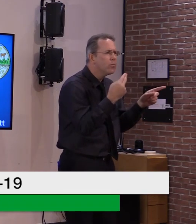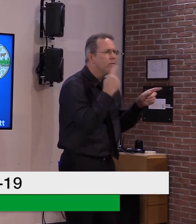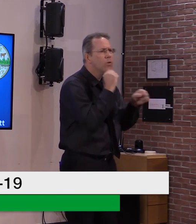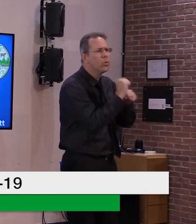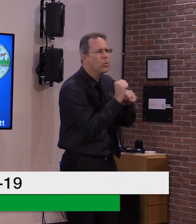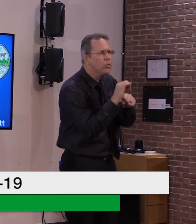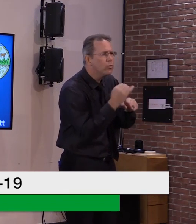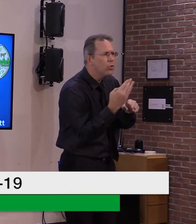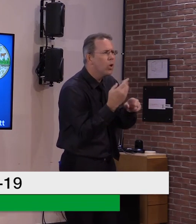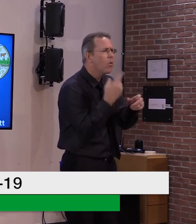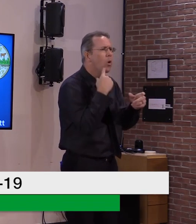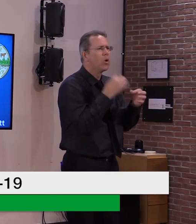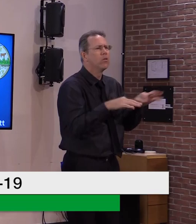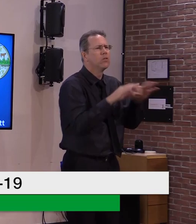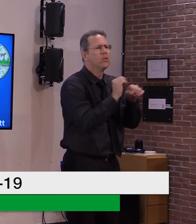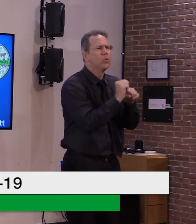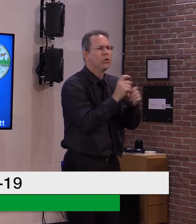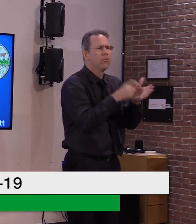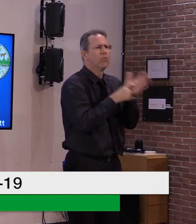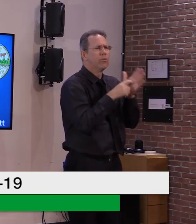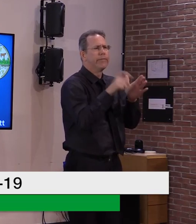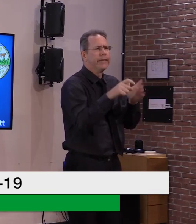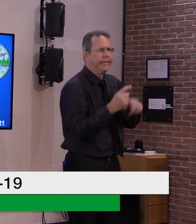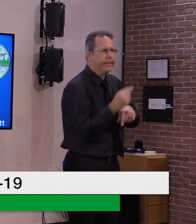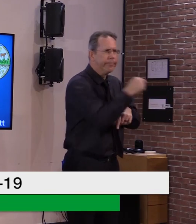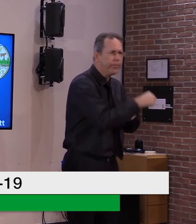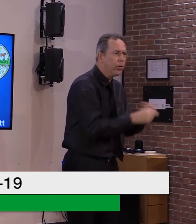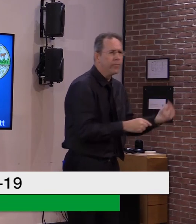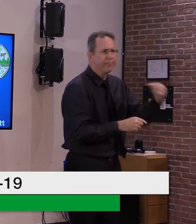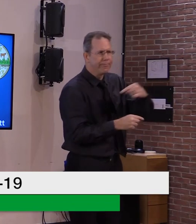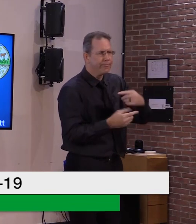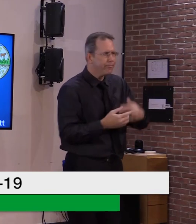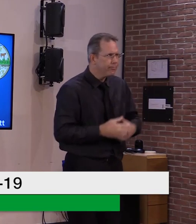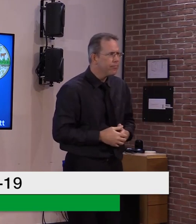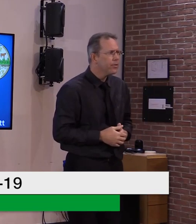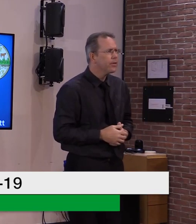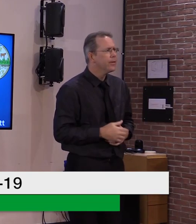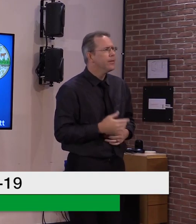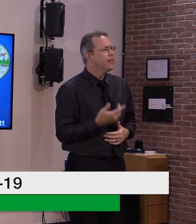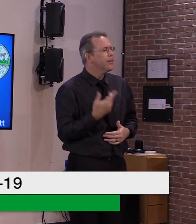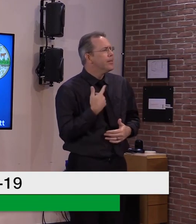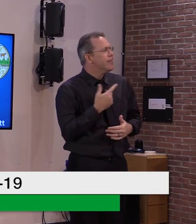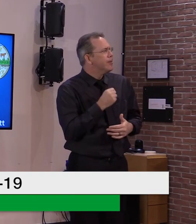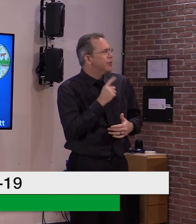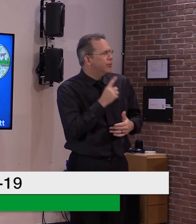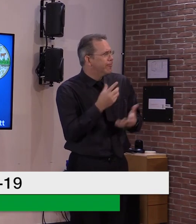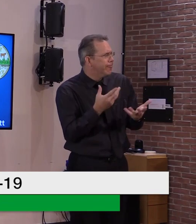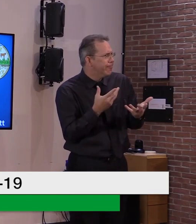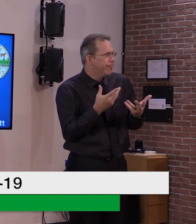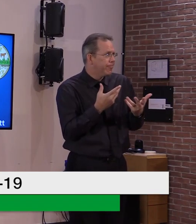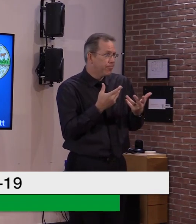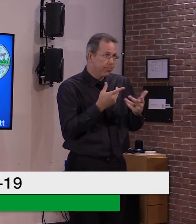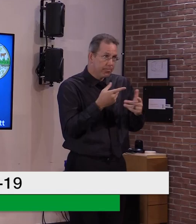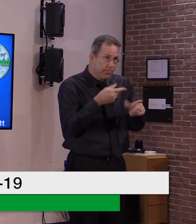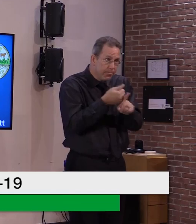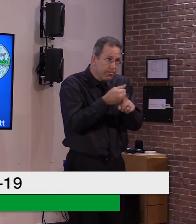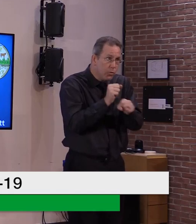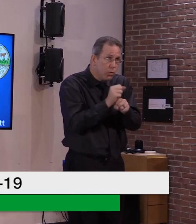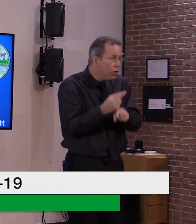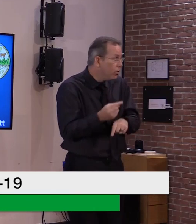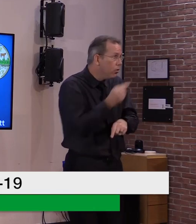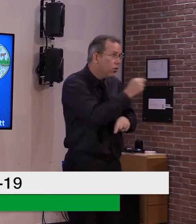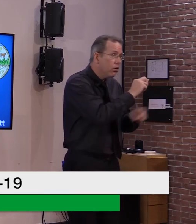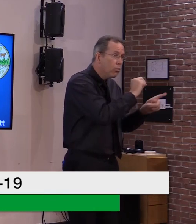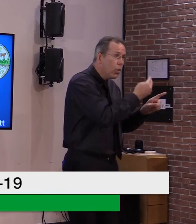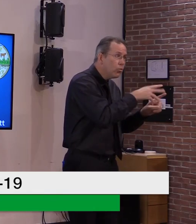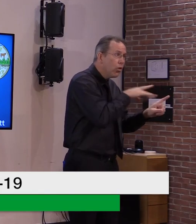but again you know it's a little hard to know if it was essential travel and still advise use use of the guidance with